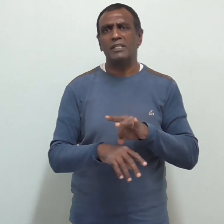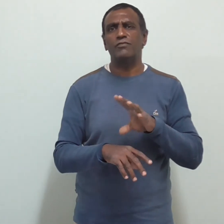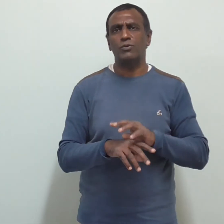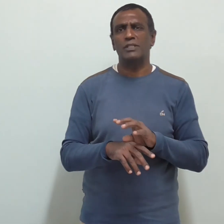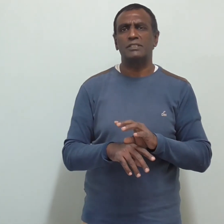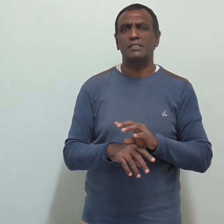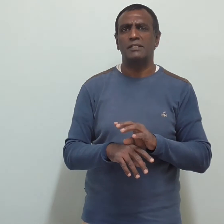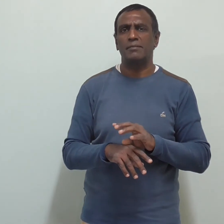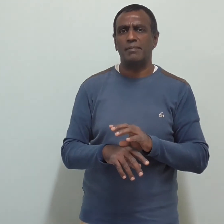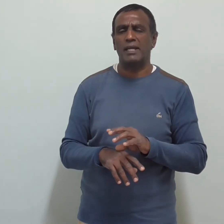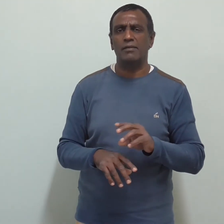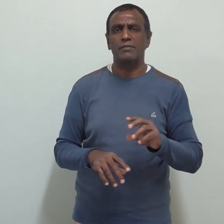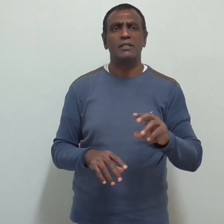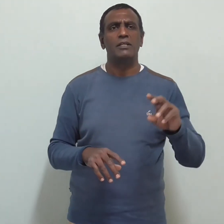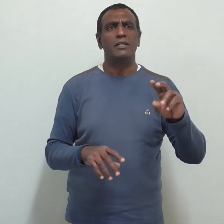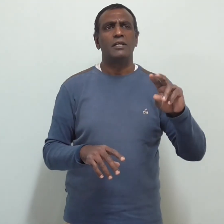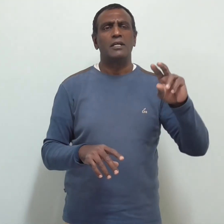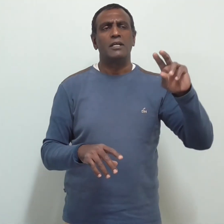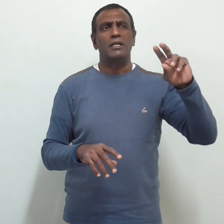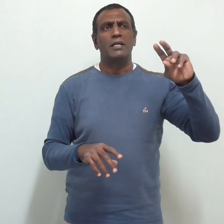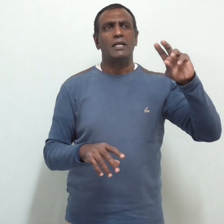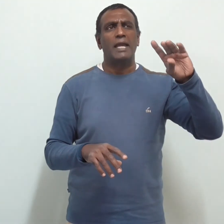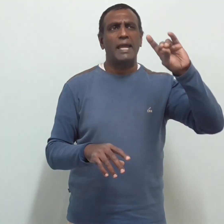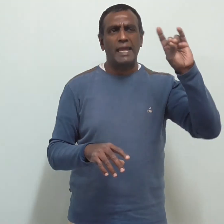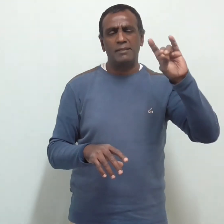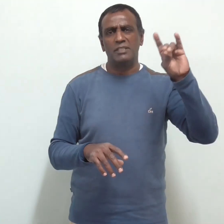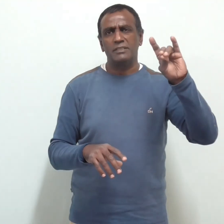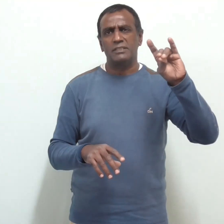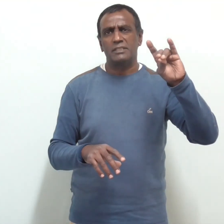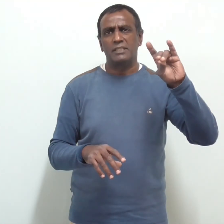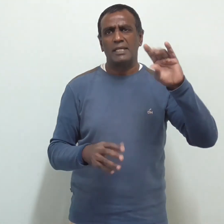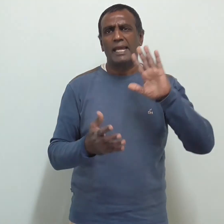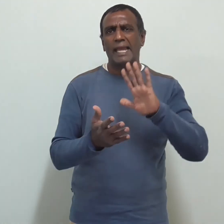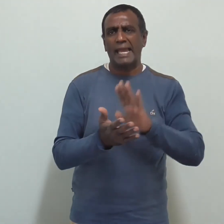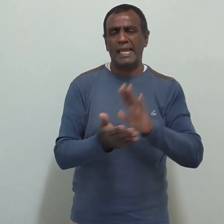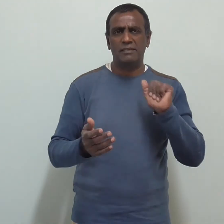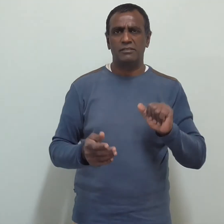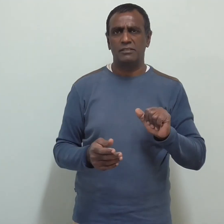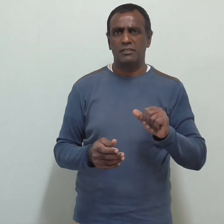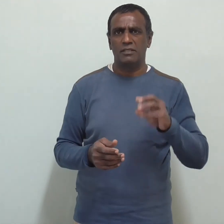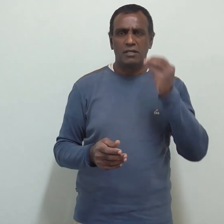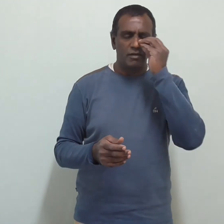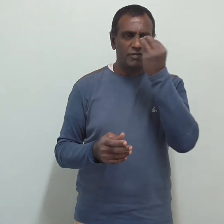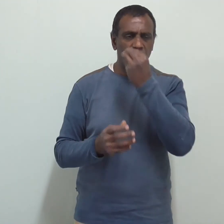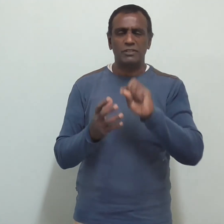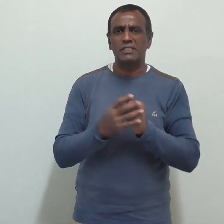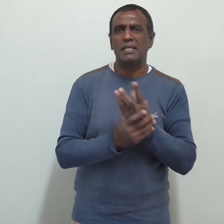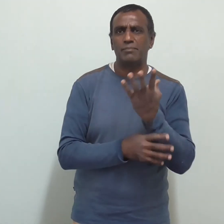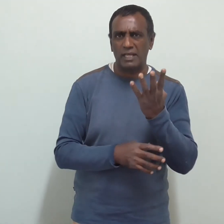influenced by animals and flowers and